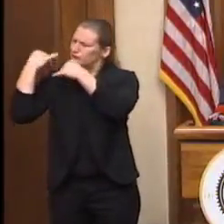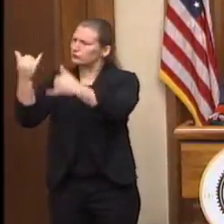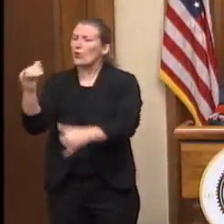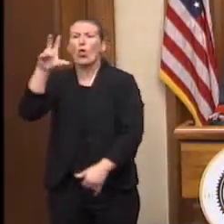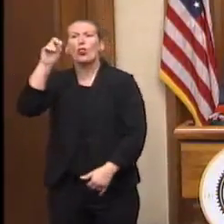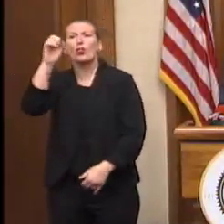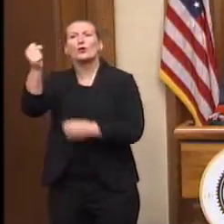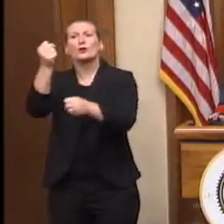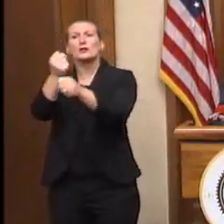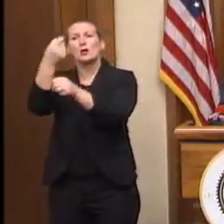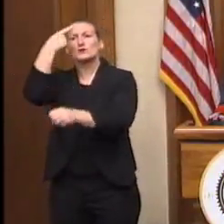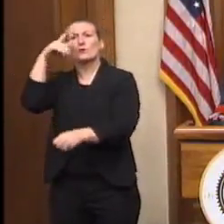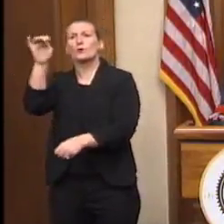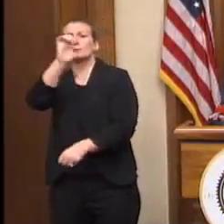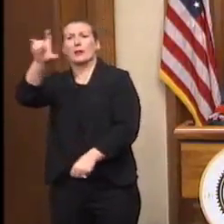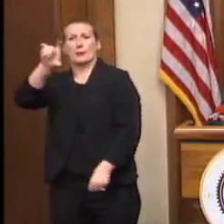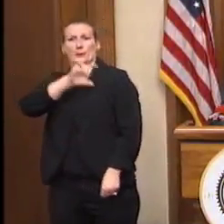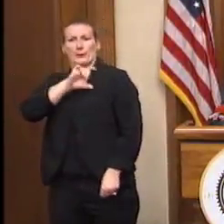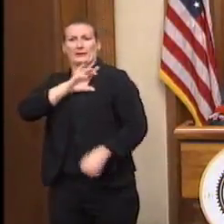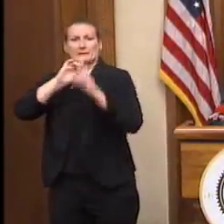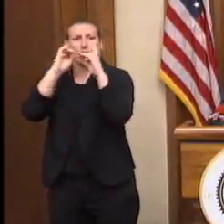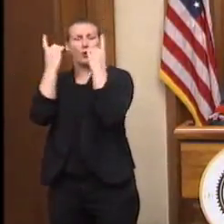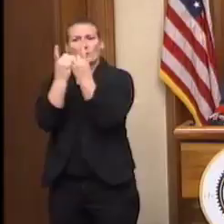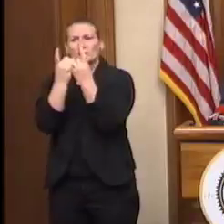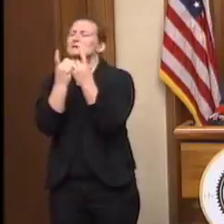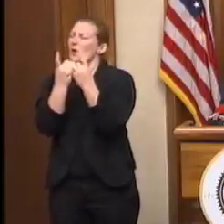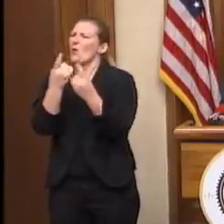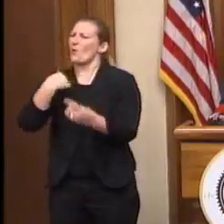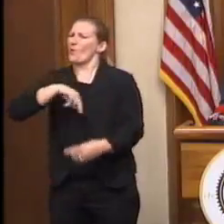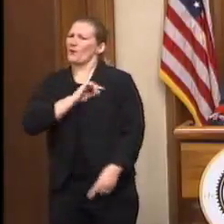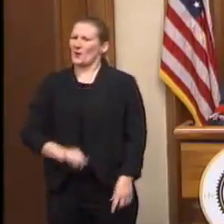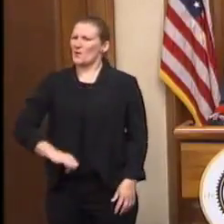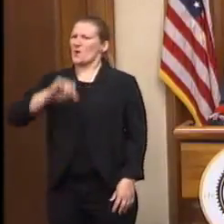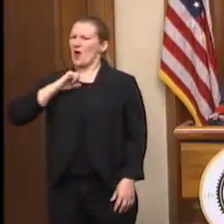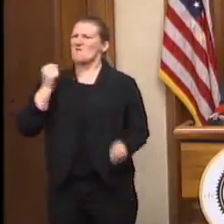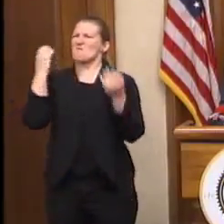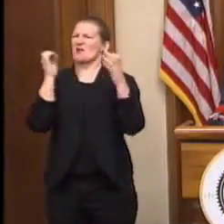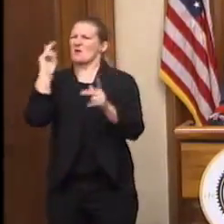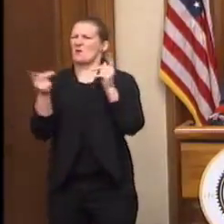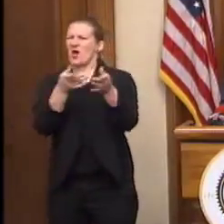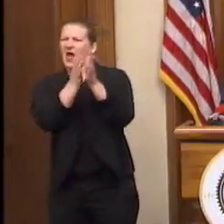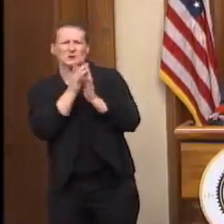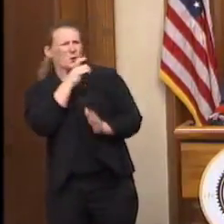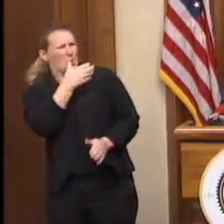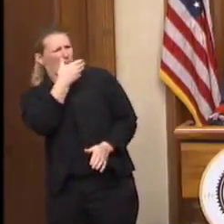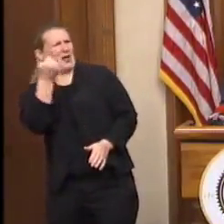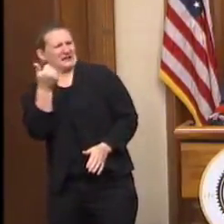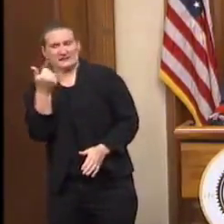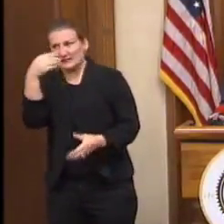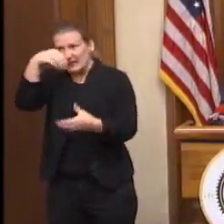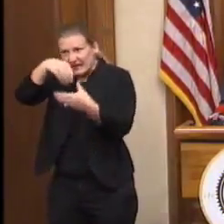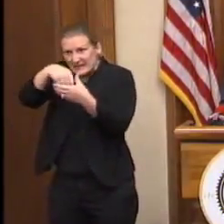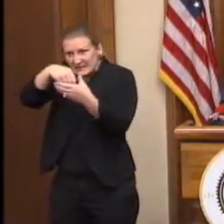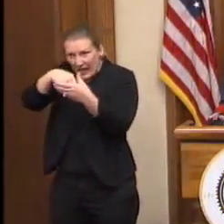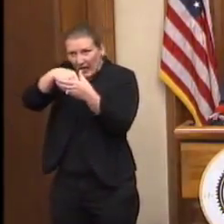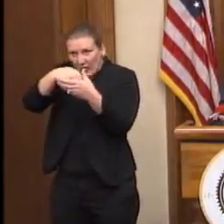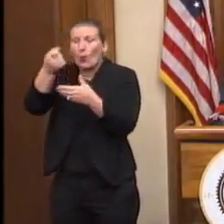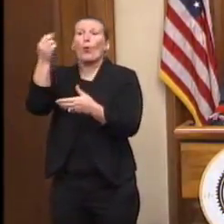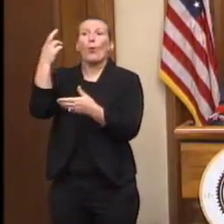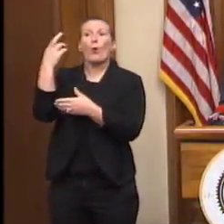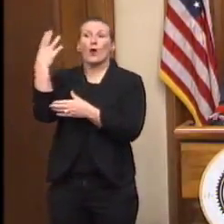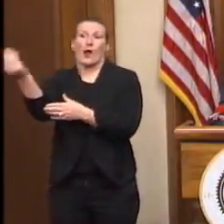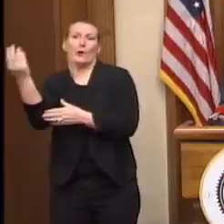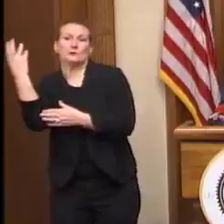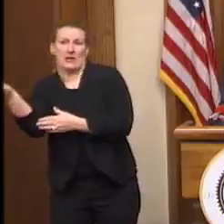Department. So we're very, very proud. Many have asked, who would be better, an inside candidate or an outside